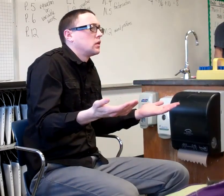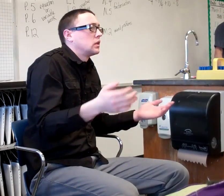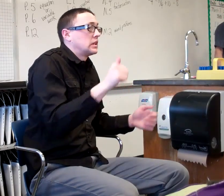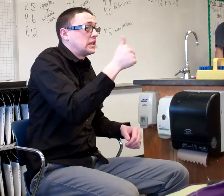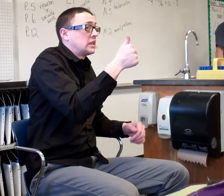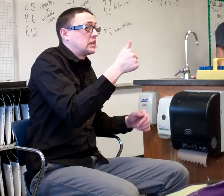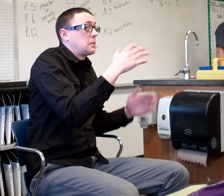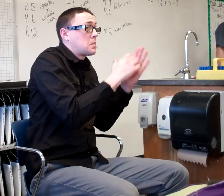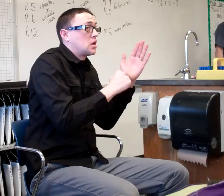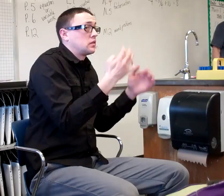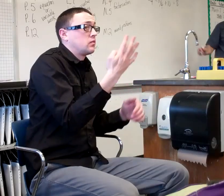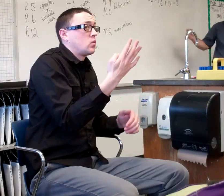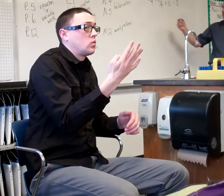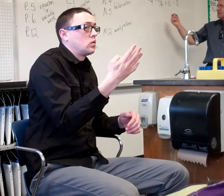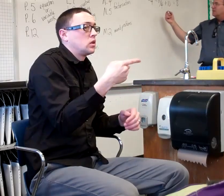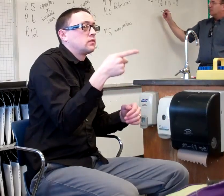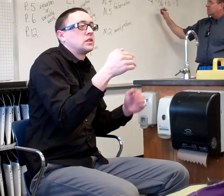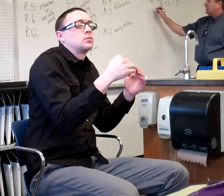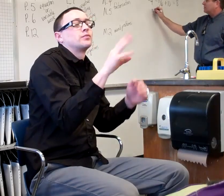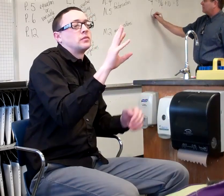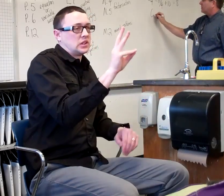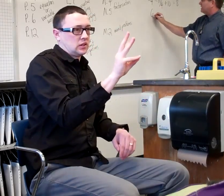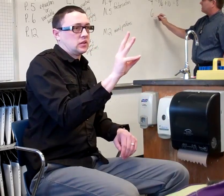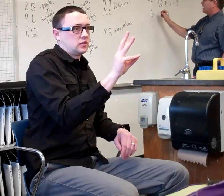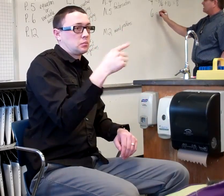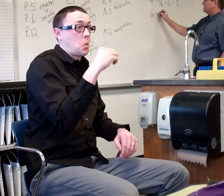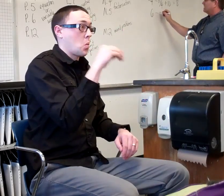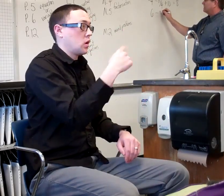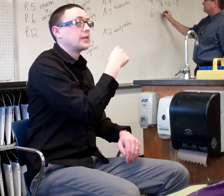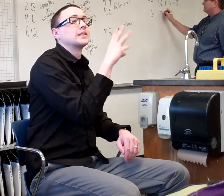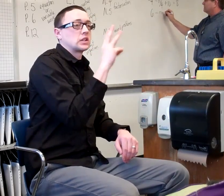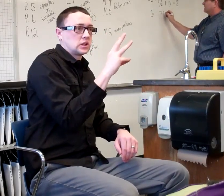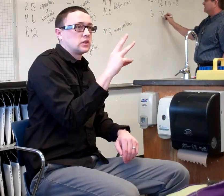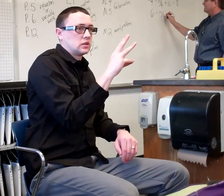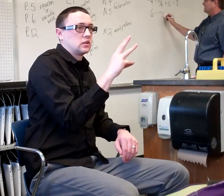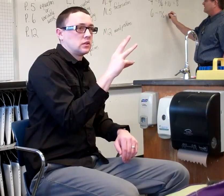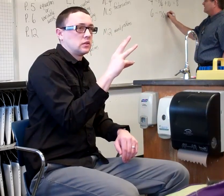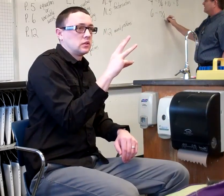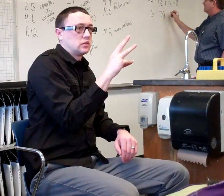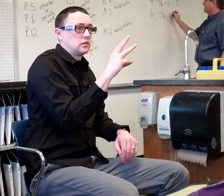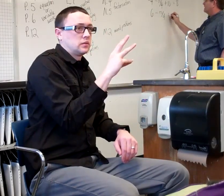minus 4. 6. So that's what I put, 6.